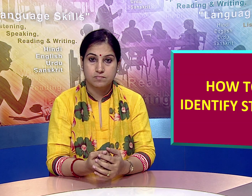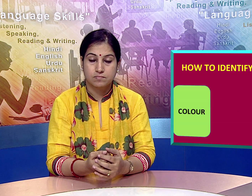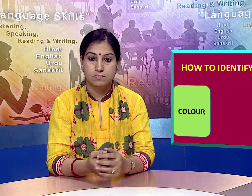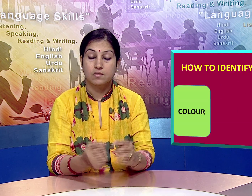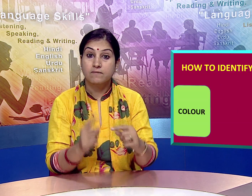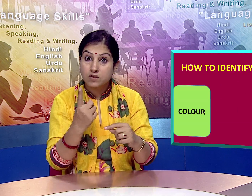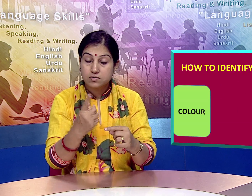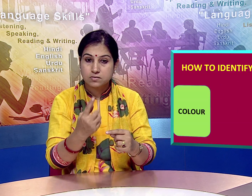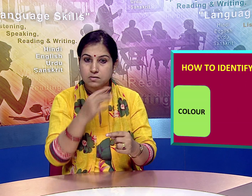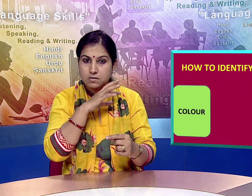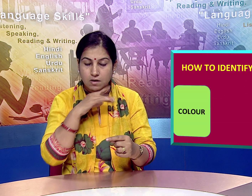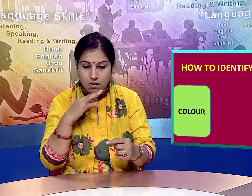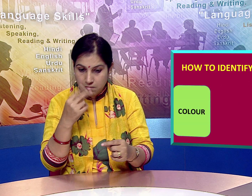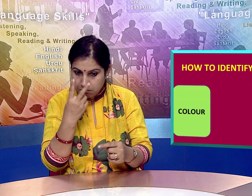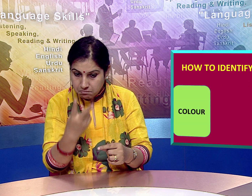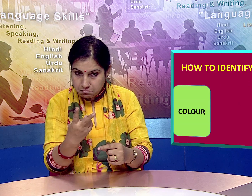by color,